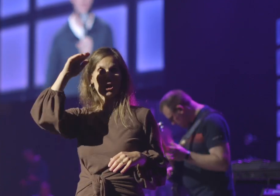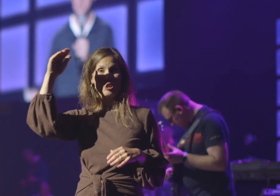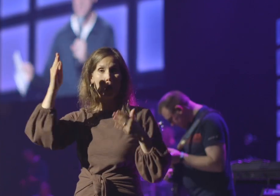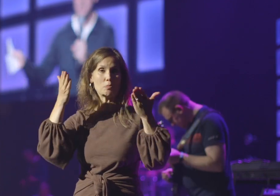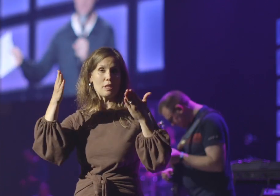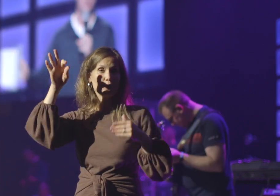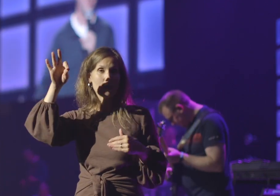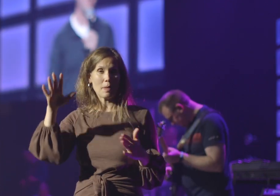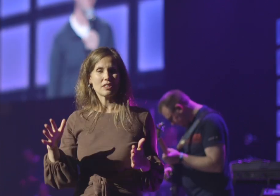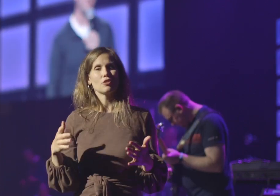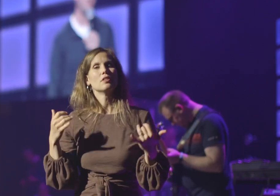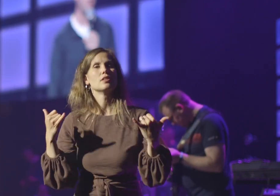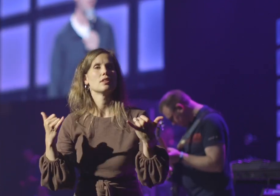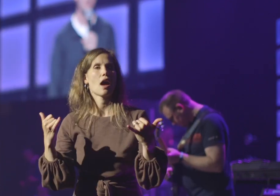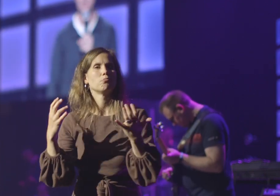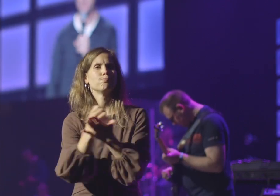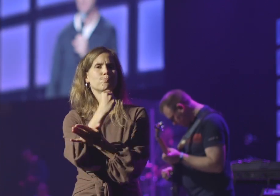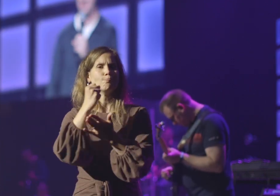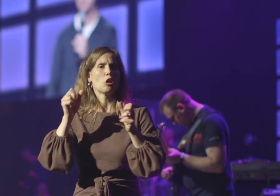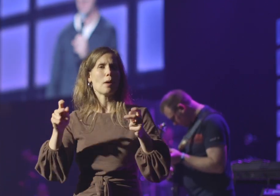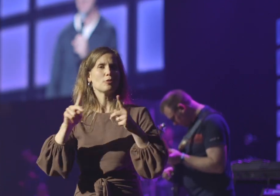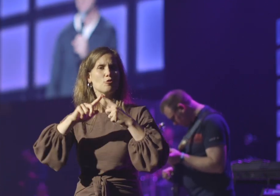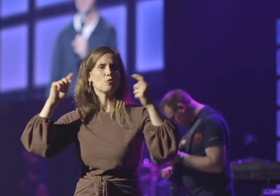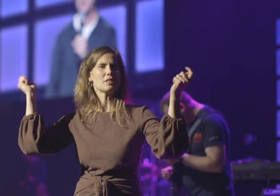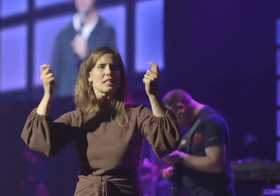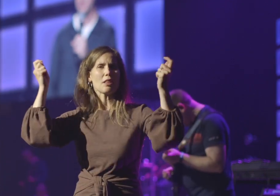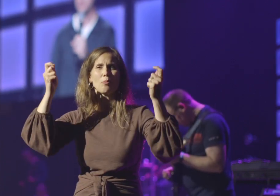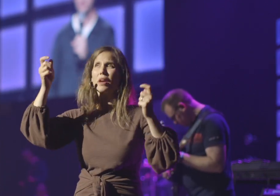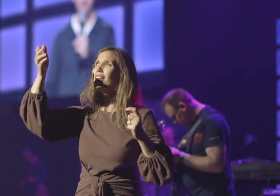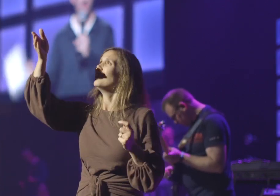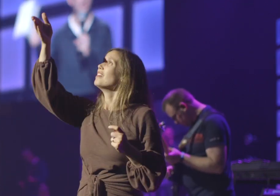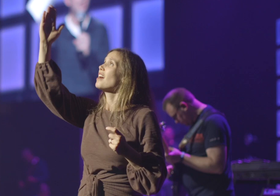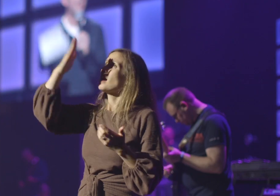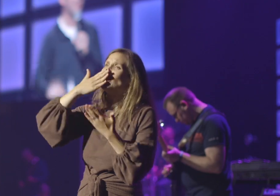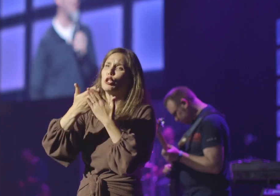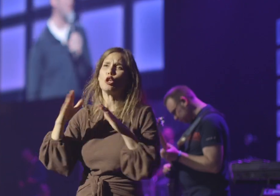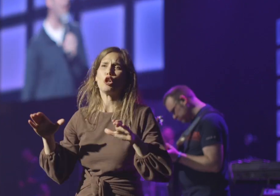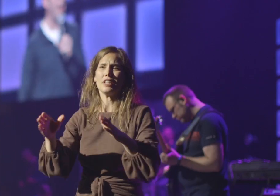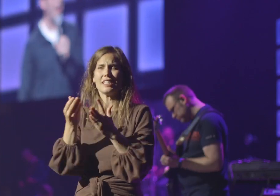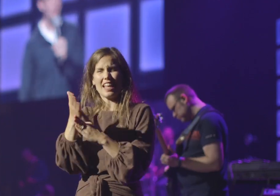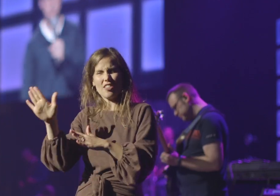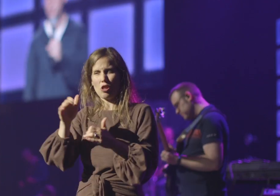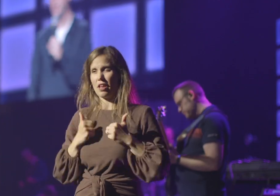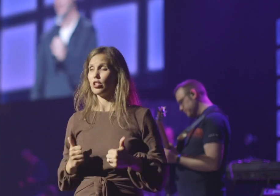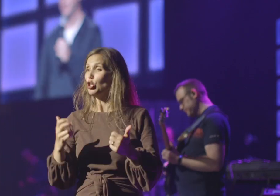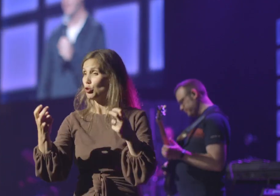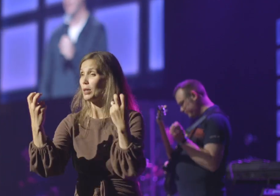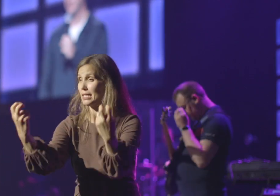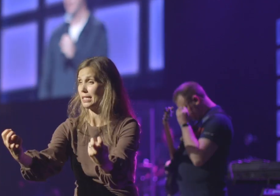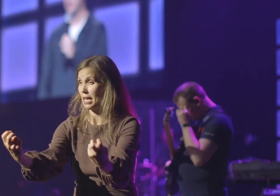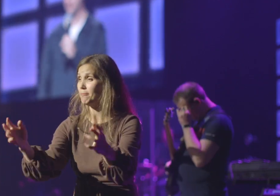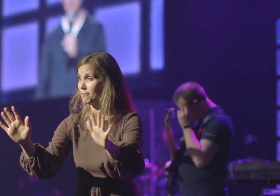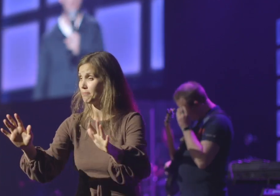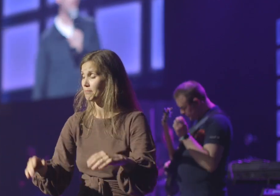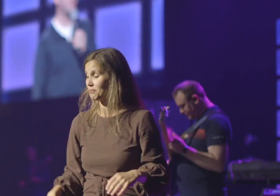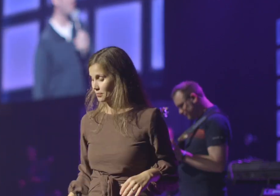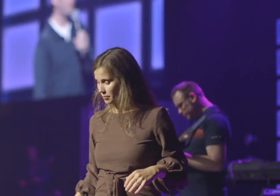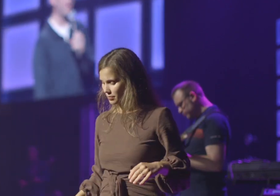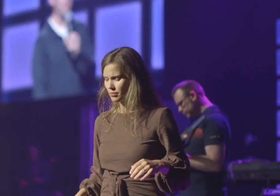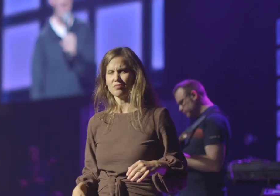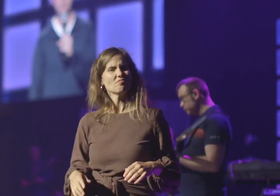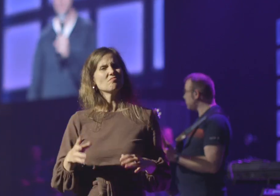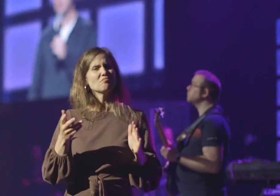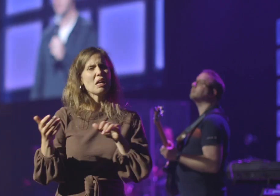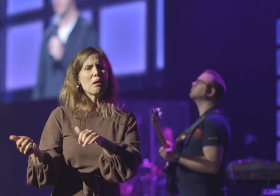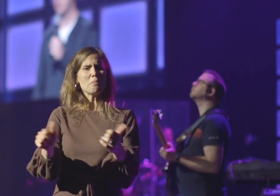gospel seen in the life of these folks that are getting baptized. So you all can take a seat right now. The reason we